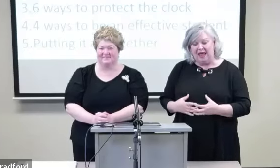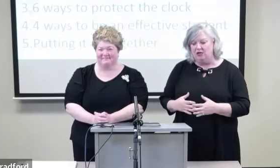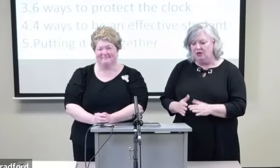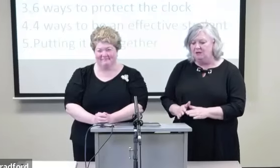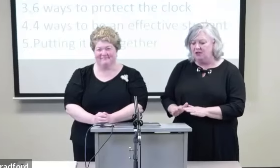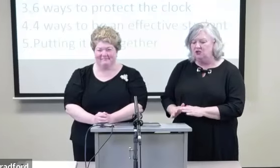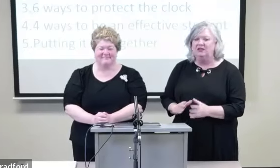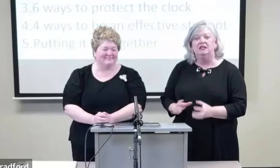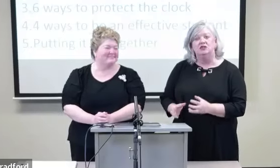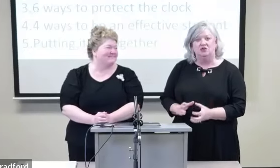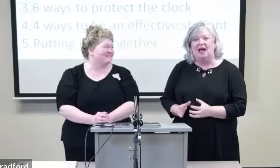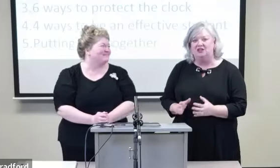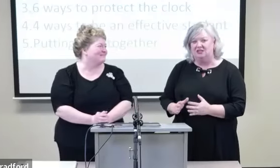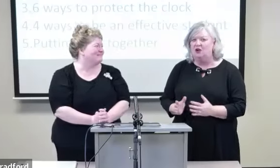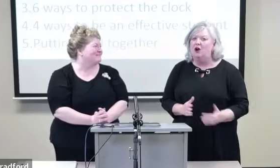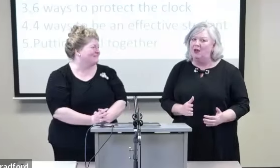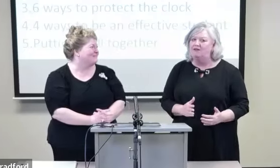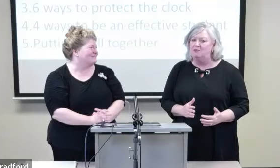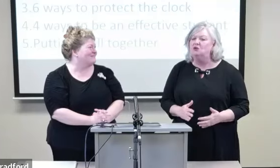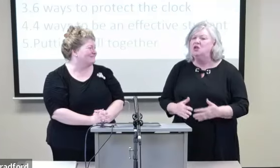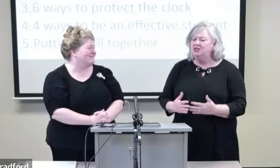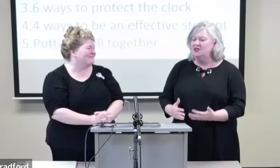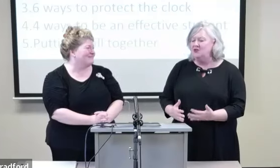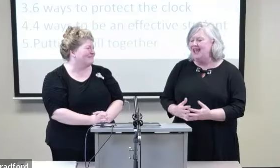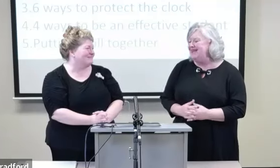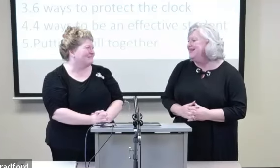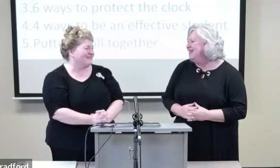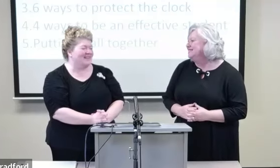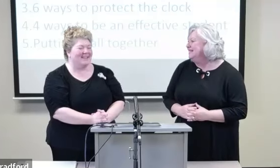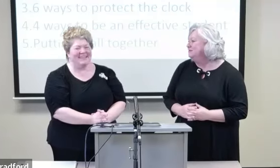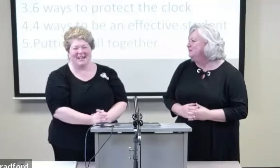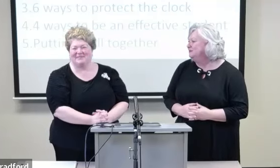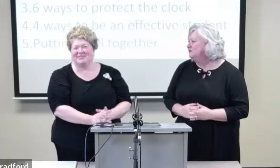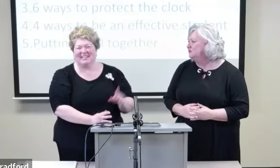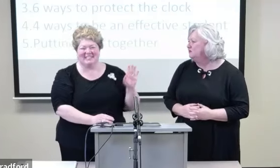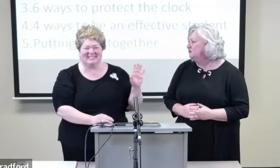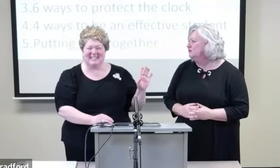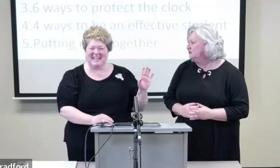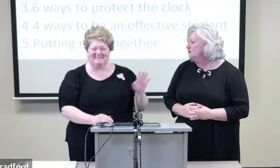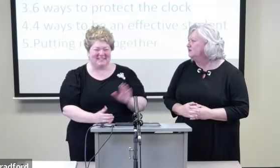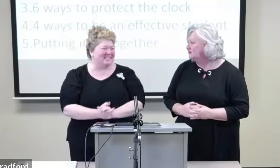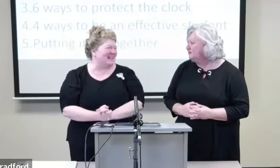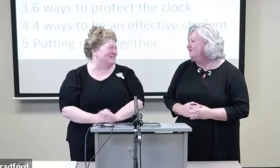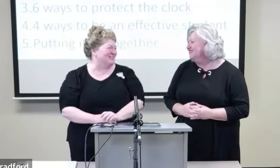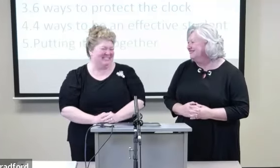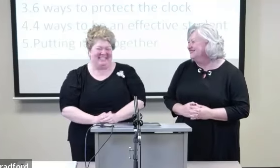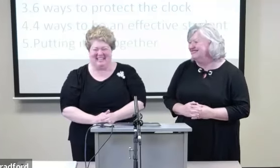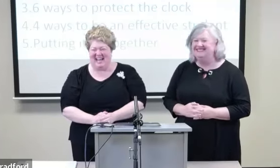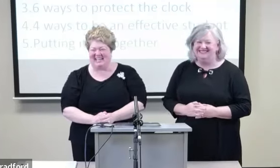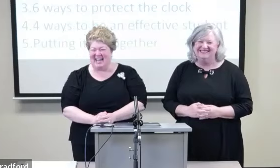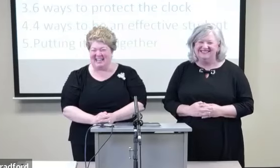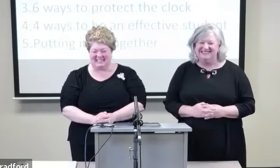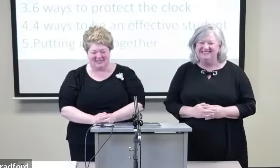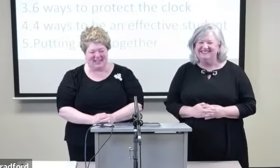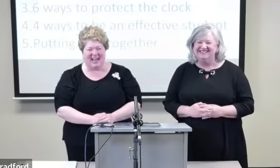to bed you need to make sure that the distractions are away from you so that you can get that sleep i'm so glad you said that because i was gonna say